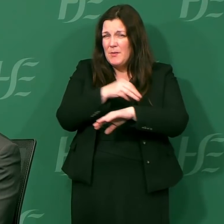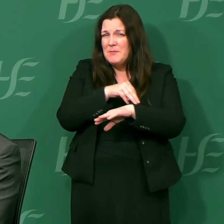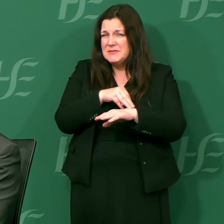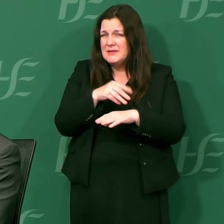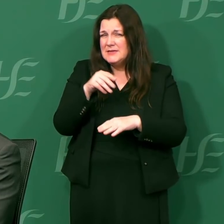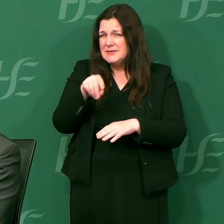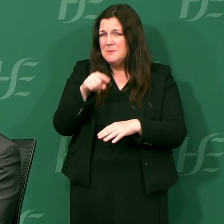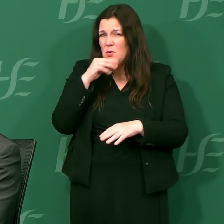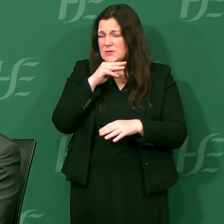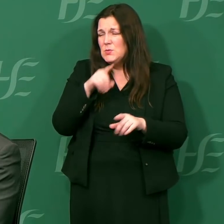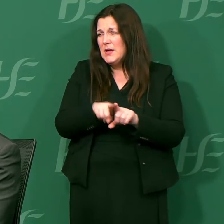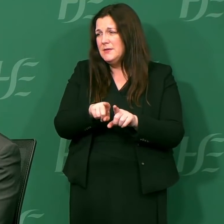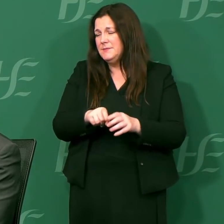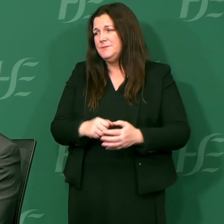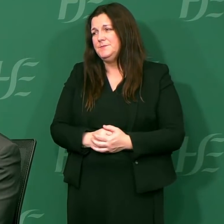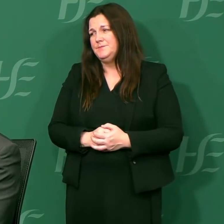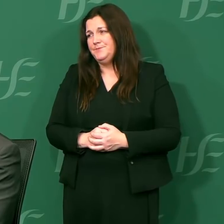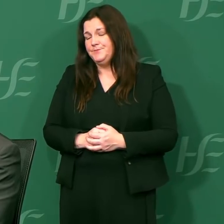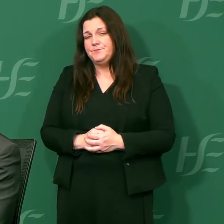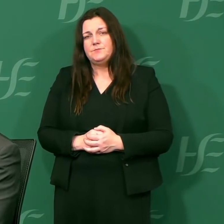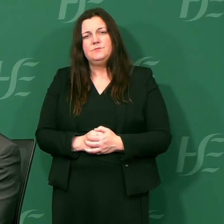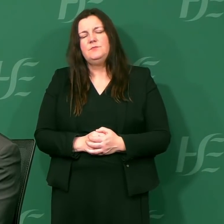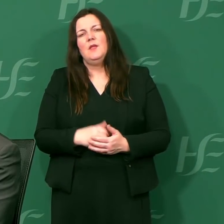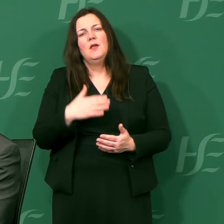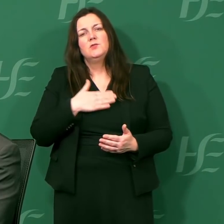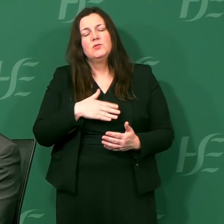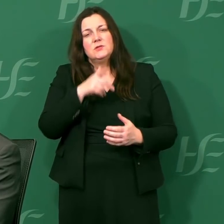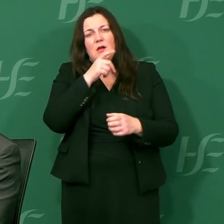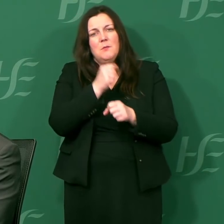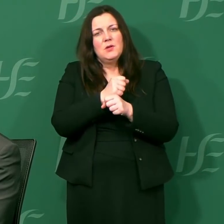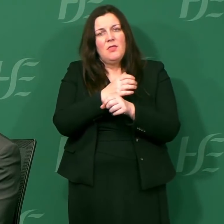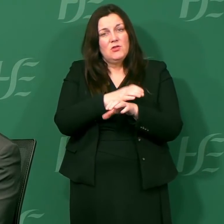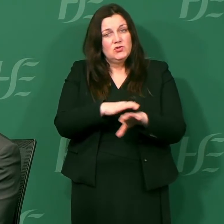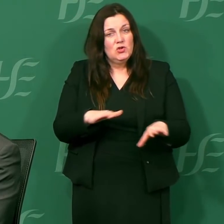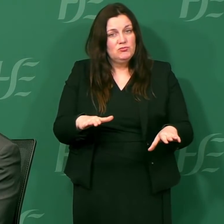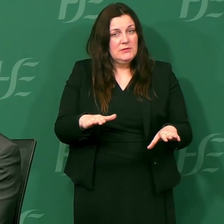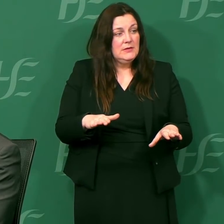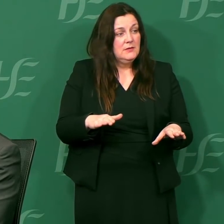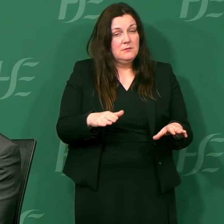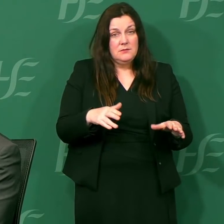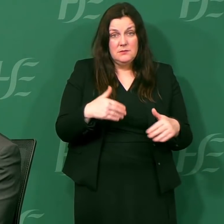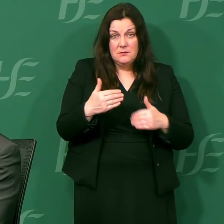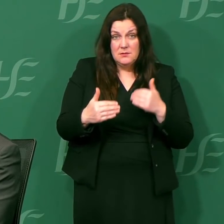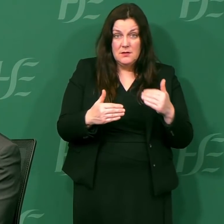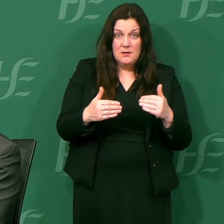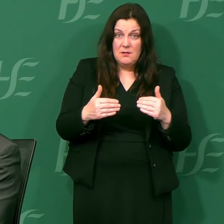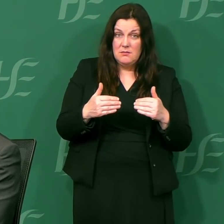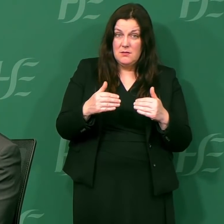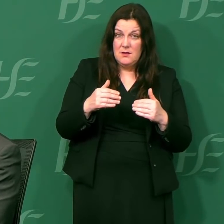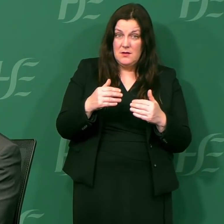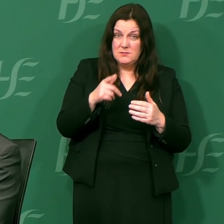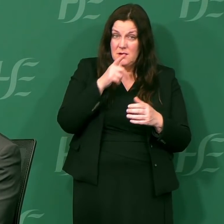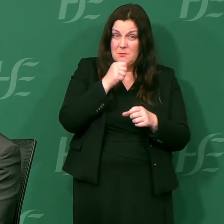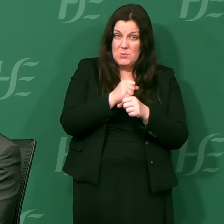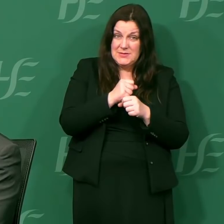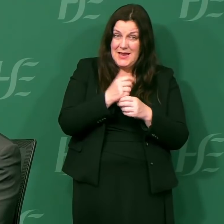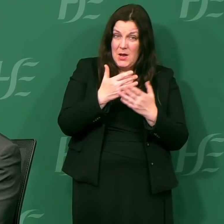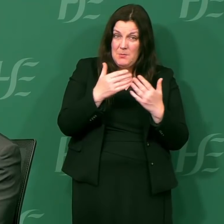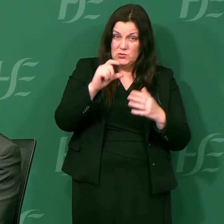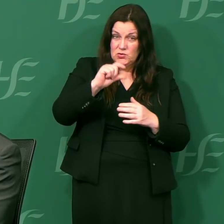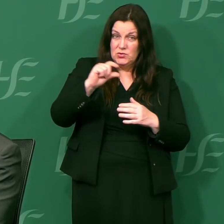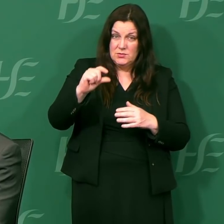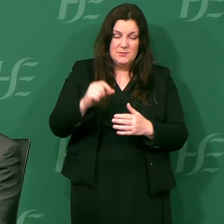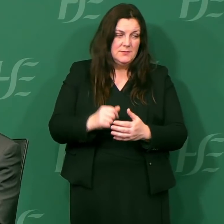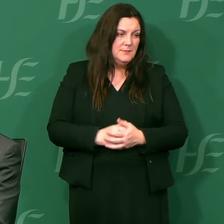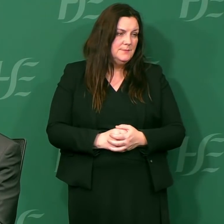Okay, and just on the children, Colm, in terms of the dosage, we've had a few queries from parents